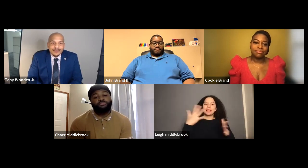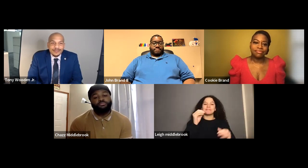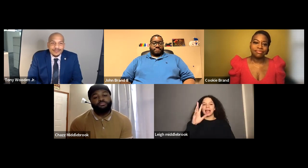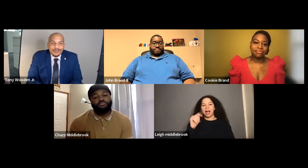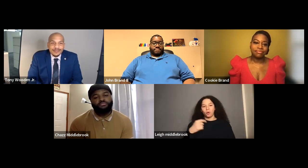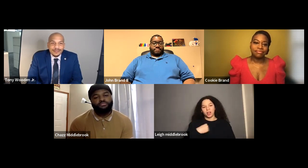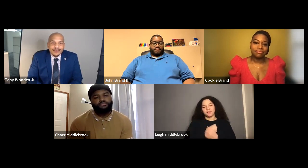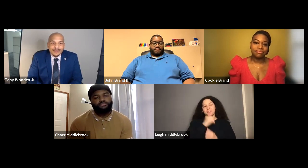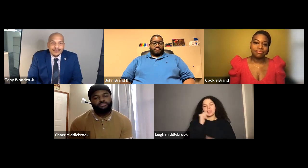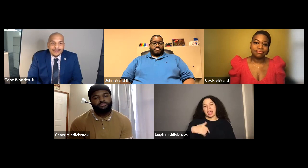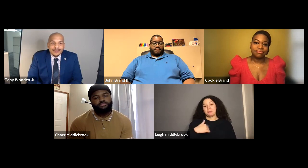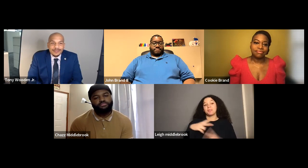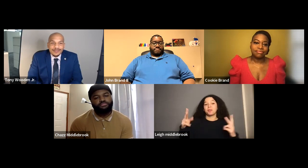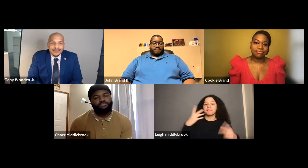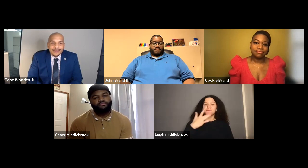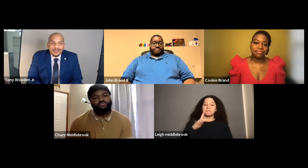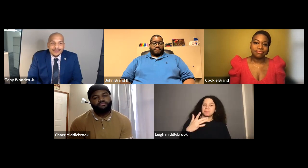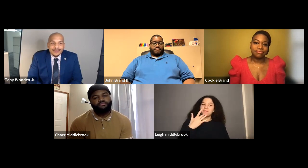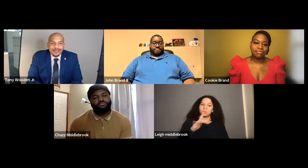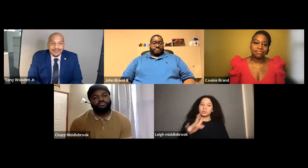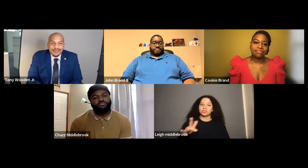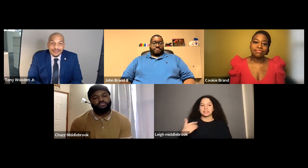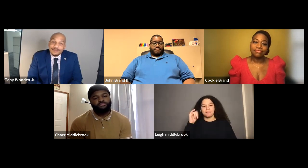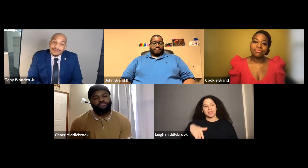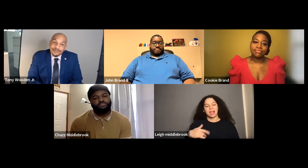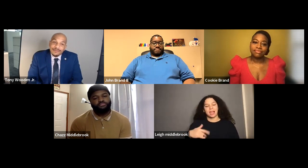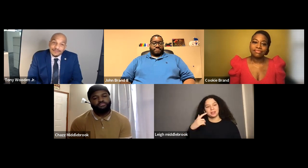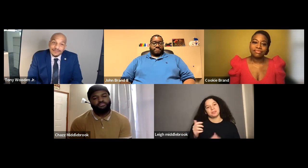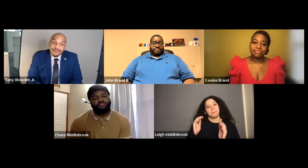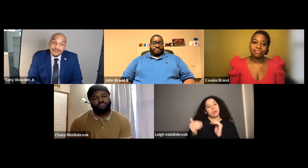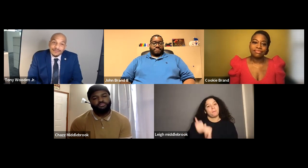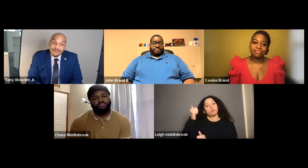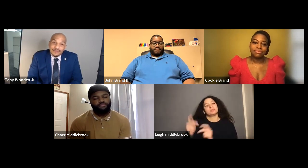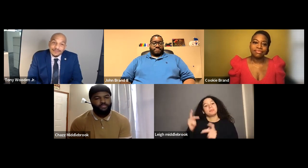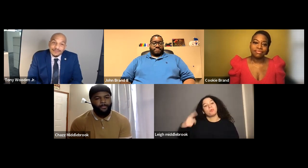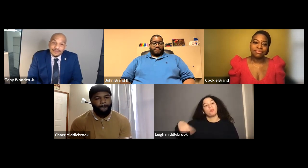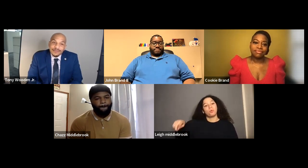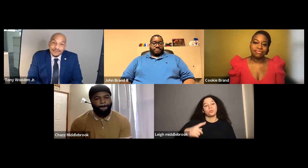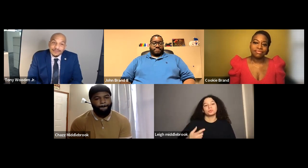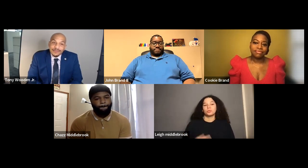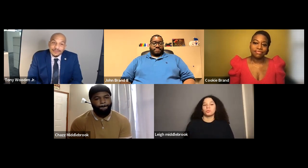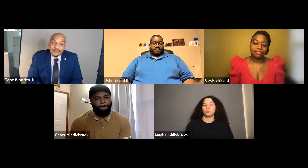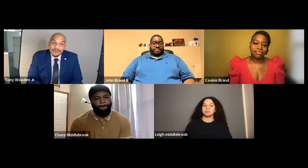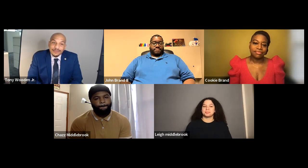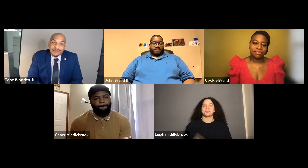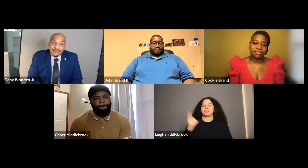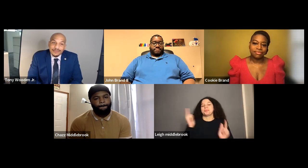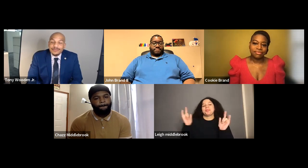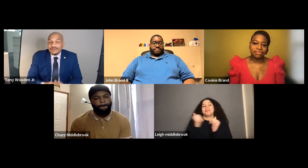part of life. It's very normal. I've never felt left out there. And I feel very, very fortunate to have that kind of setup of a family and to be close